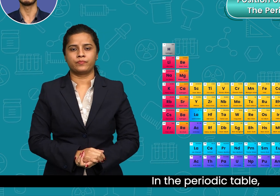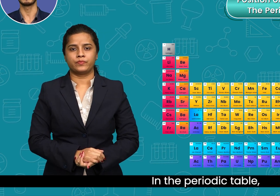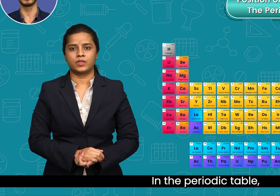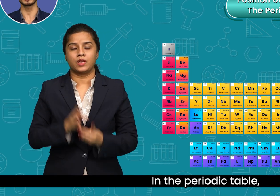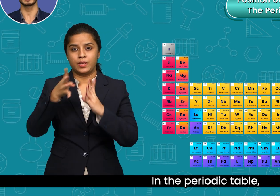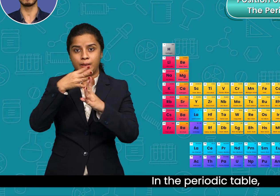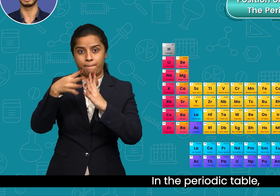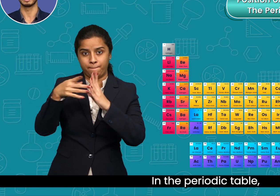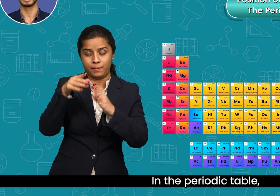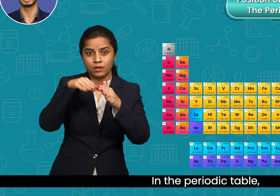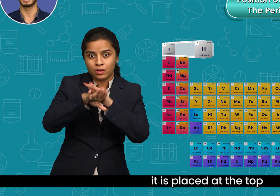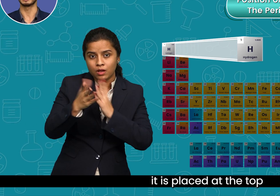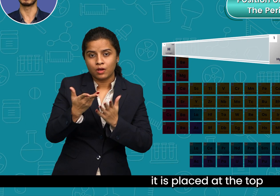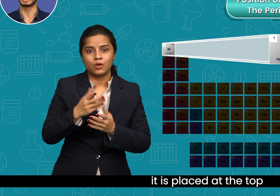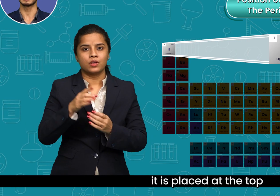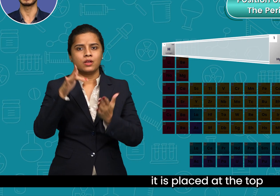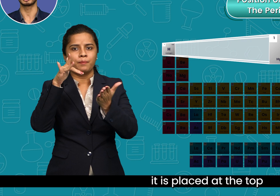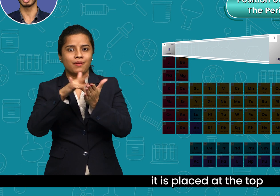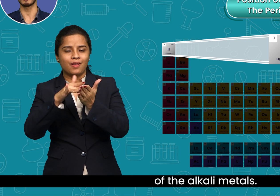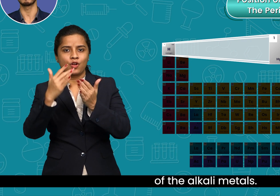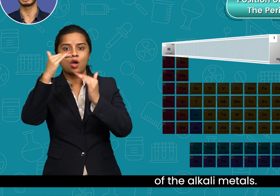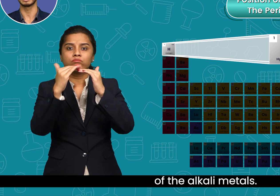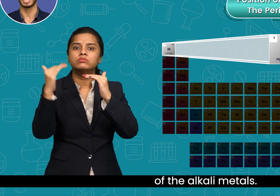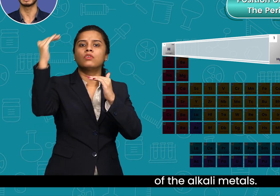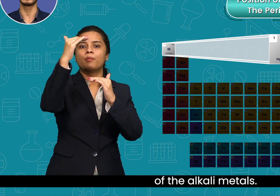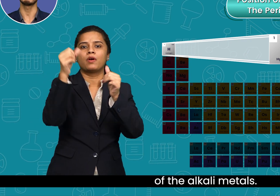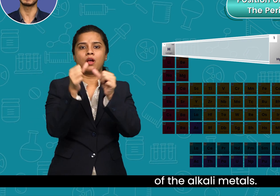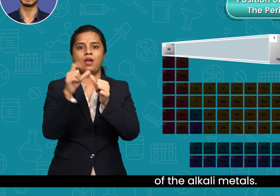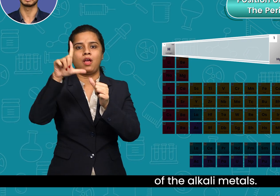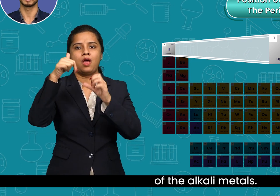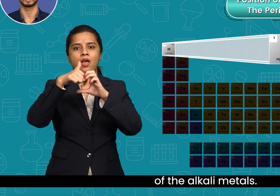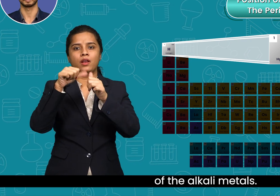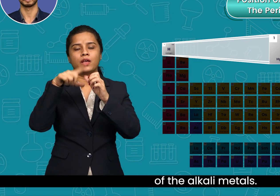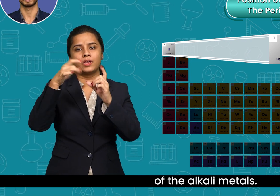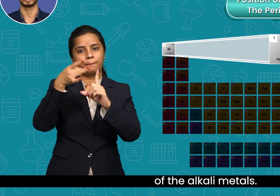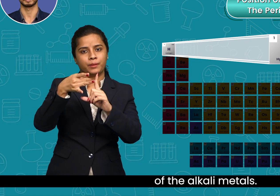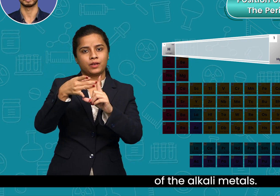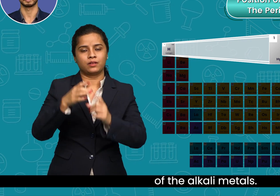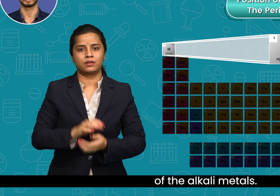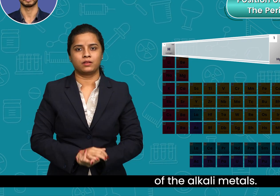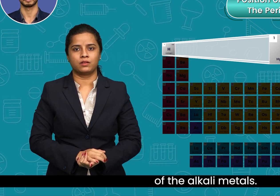In the periodic table, it is placed at the top of the alkali metals.